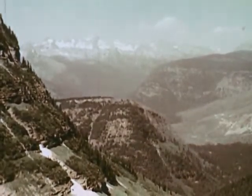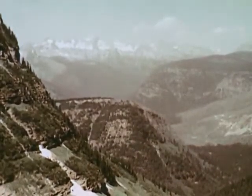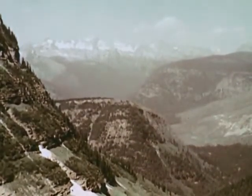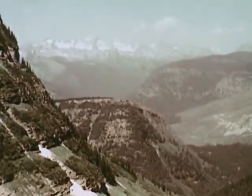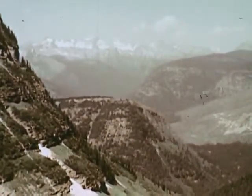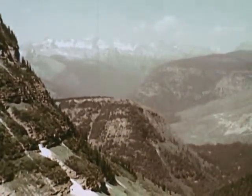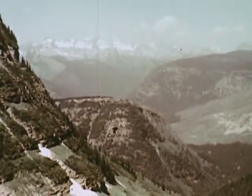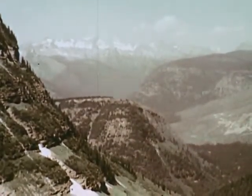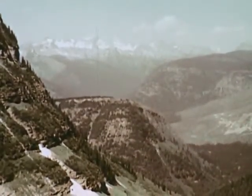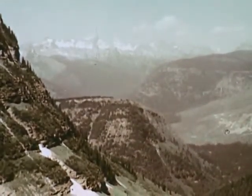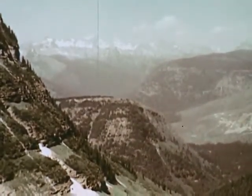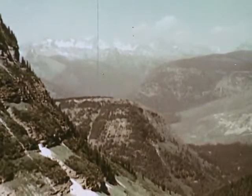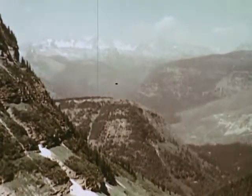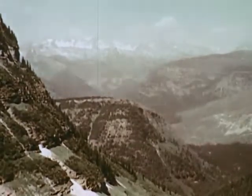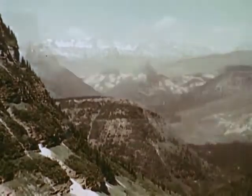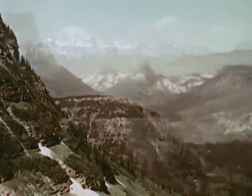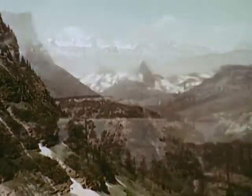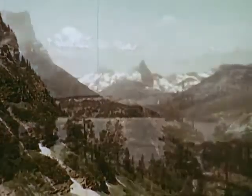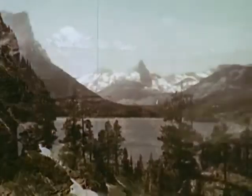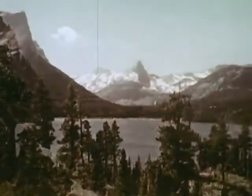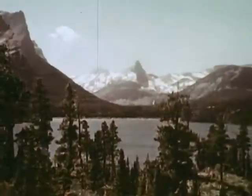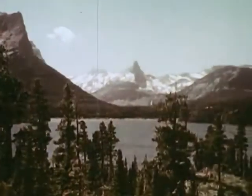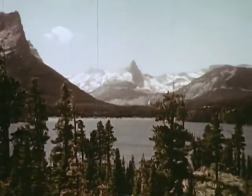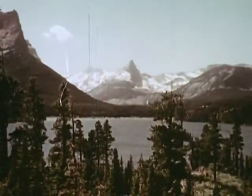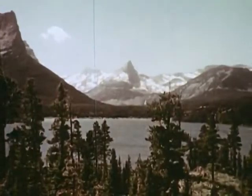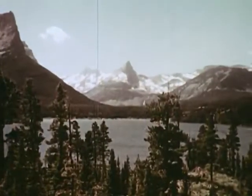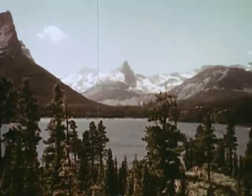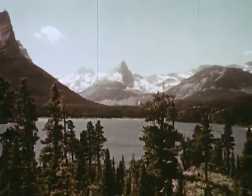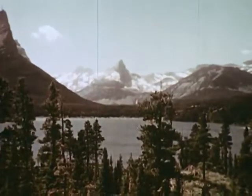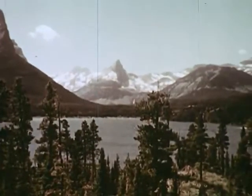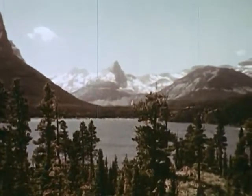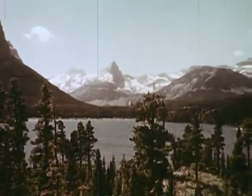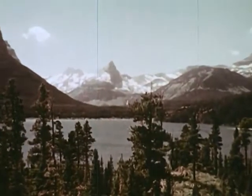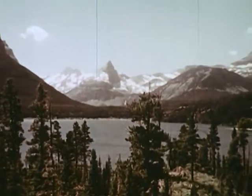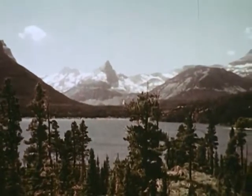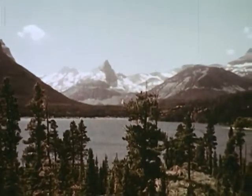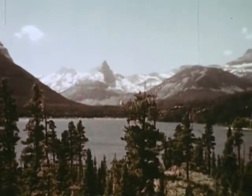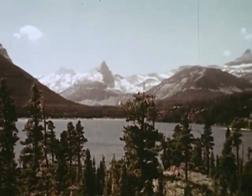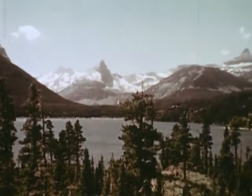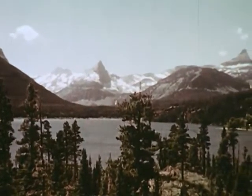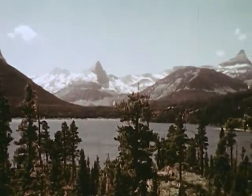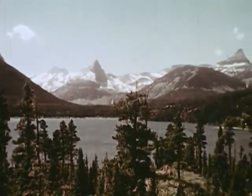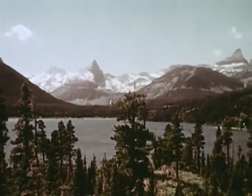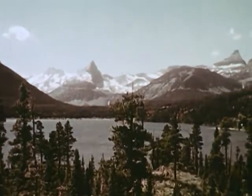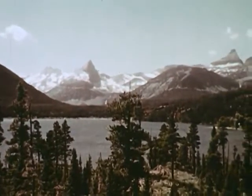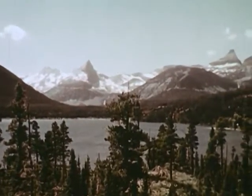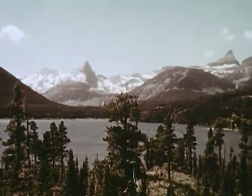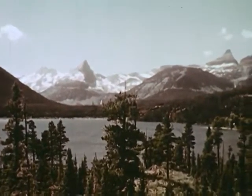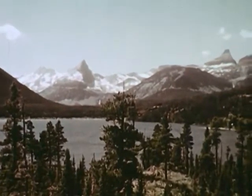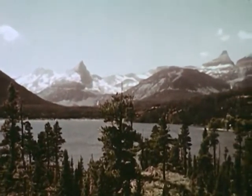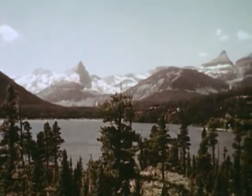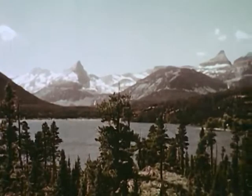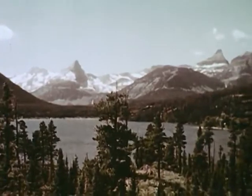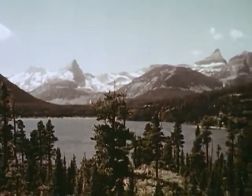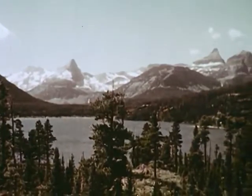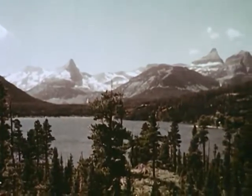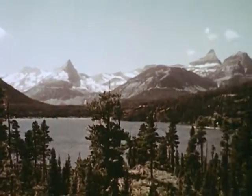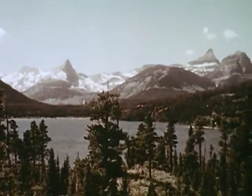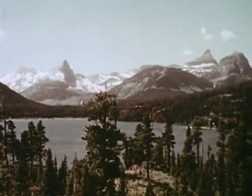These are the mountains of our west, where the sun god seeks his slumber, where the west wind goes a-wooing, and the